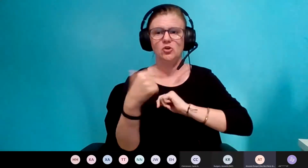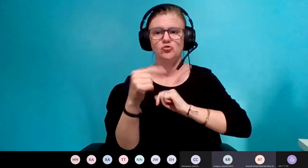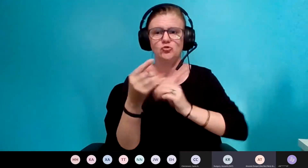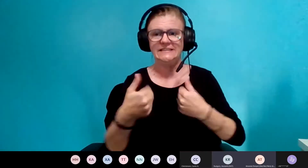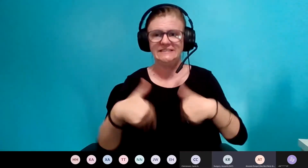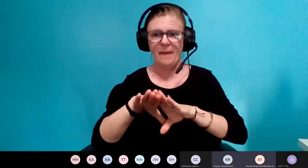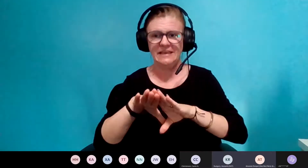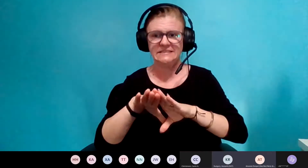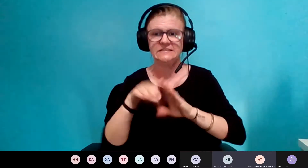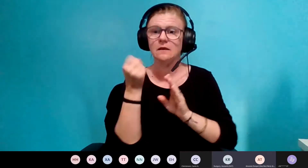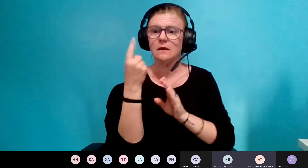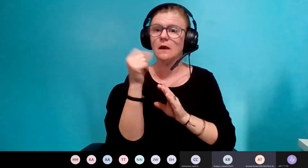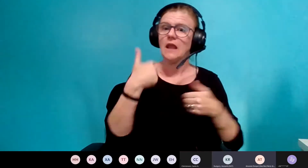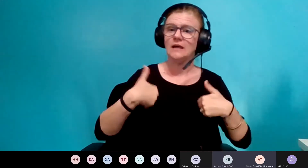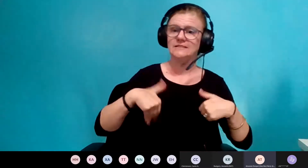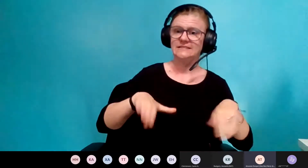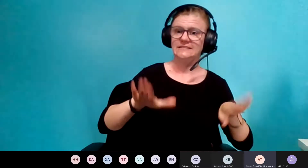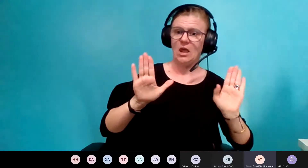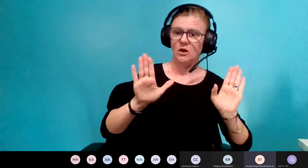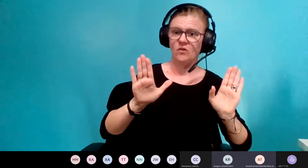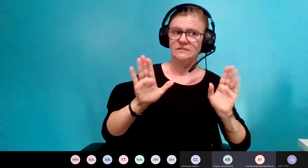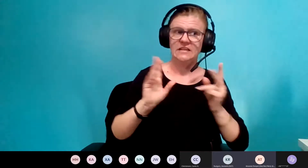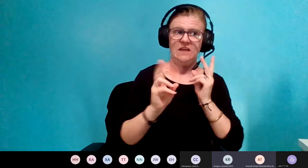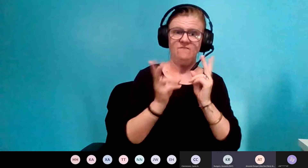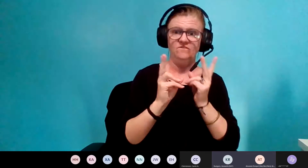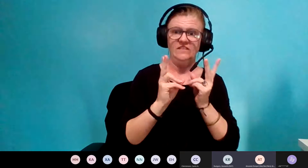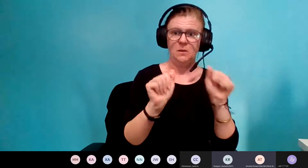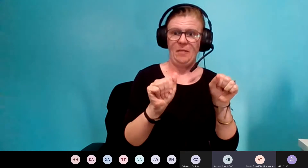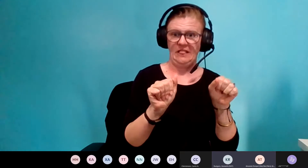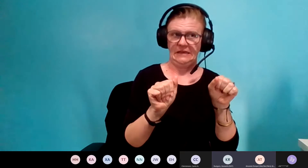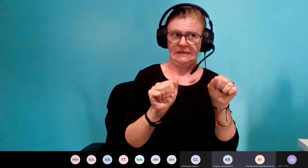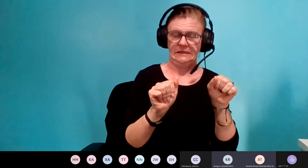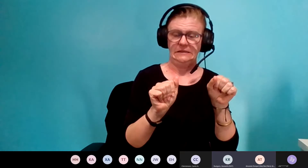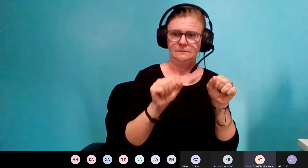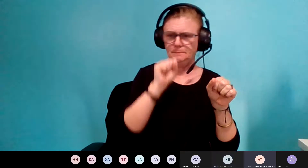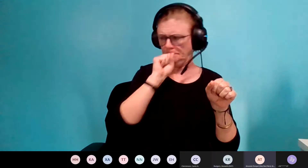without sacrificing the visibility of